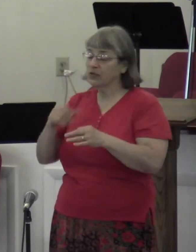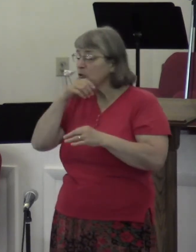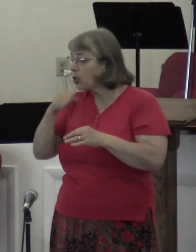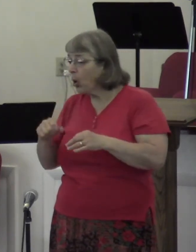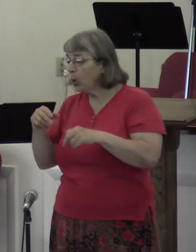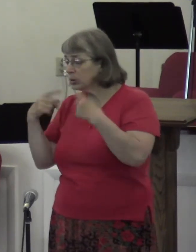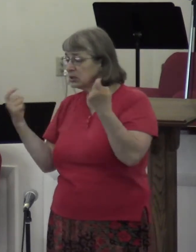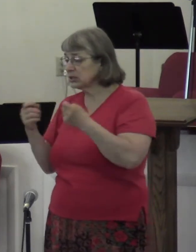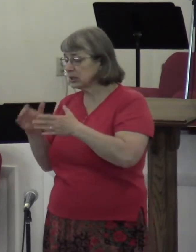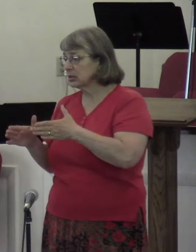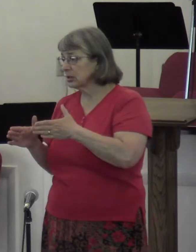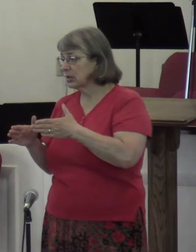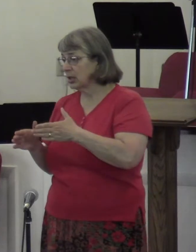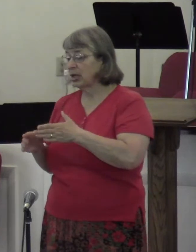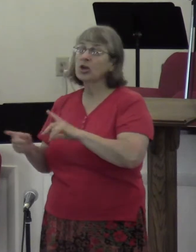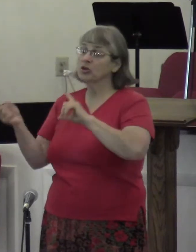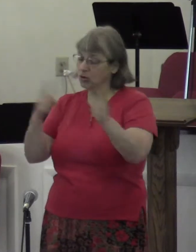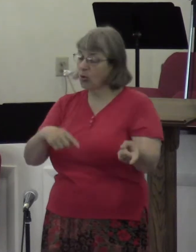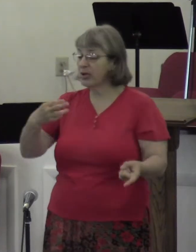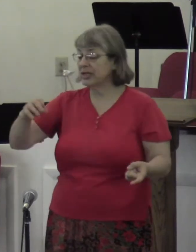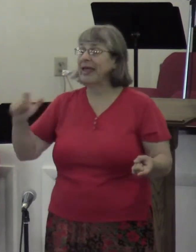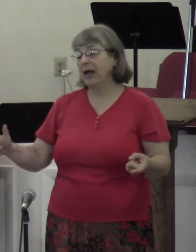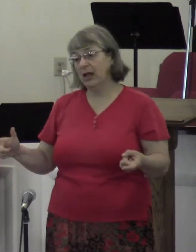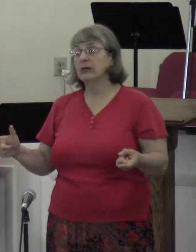sinner, you're going to hell one day.